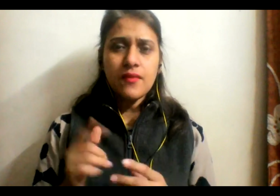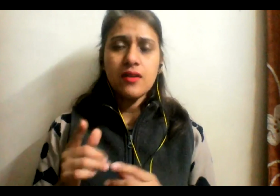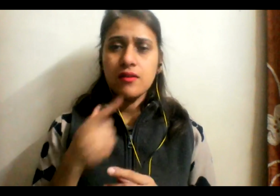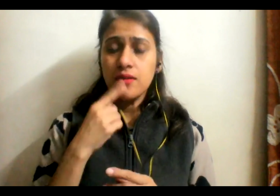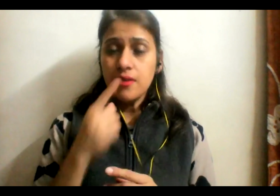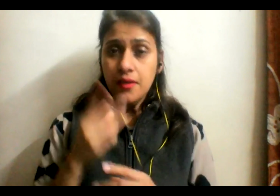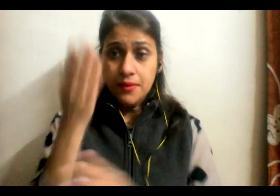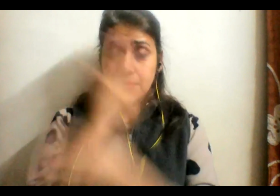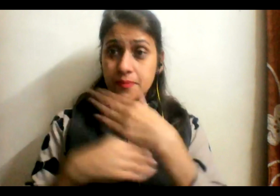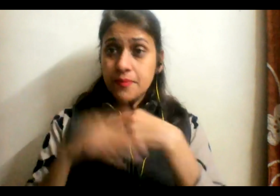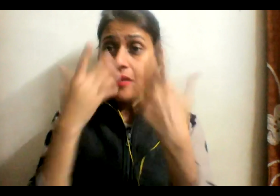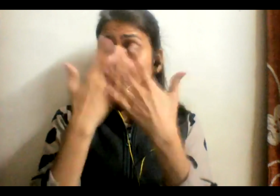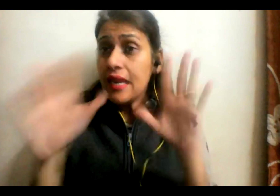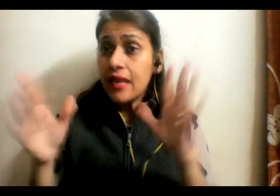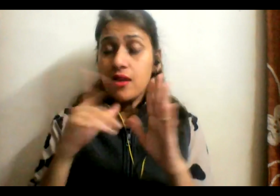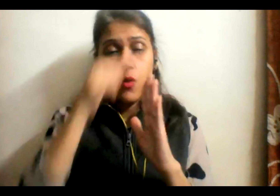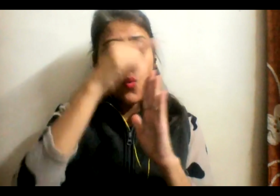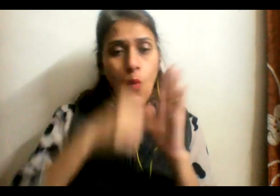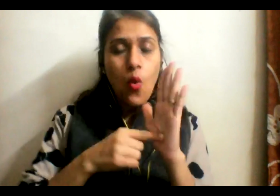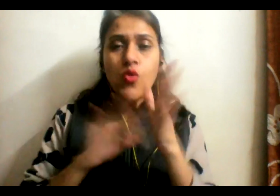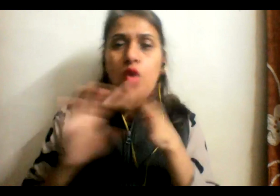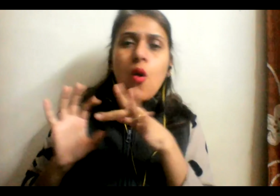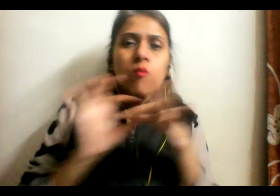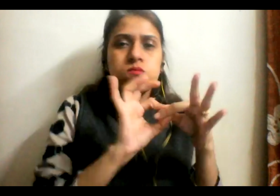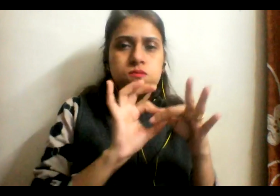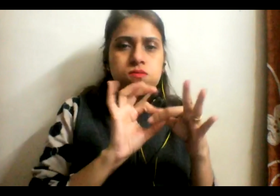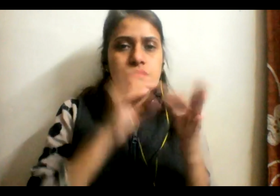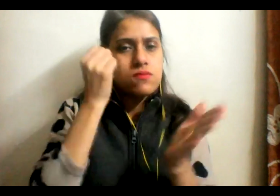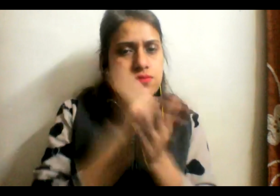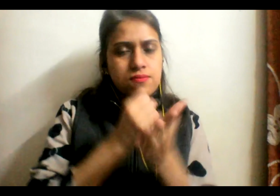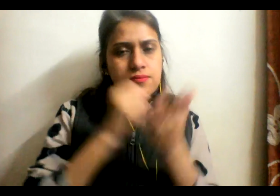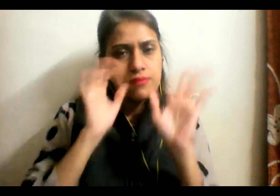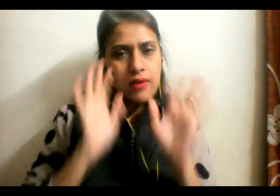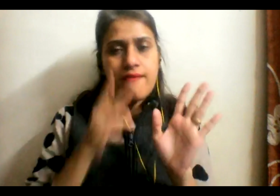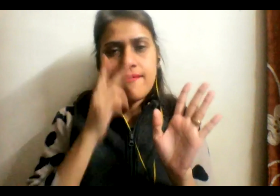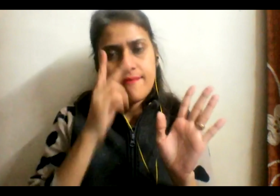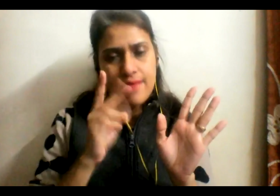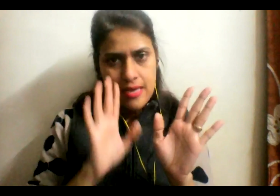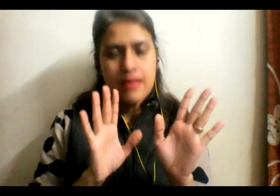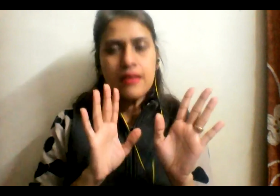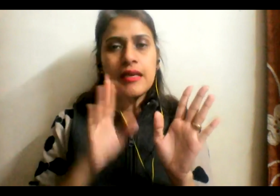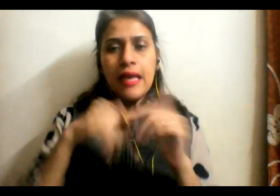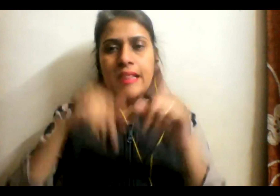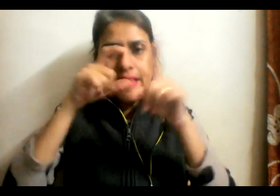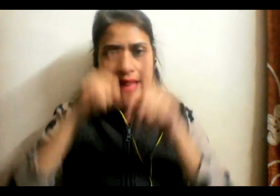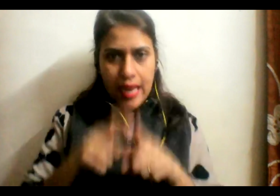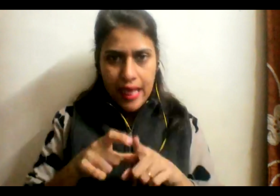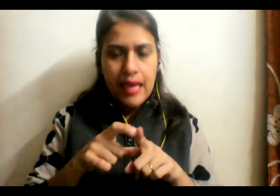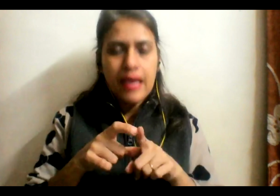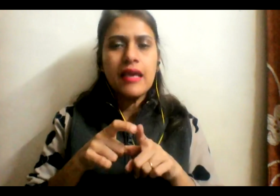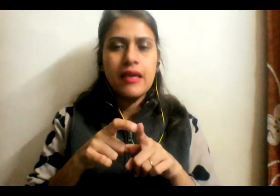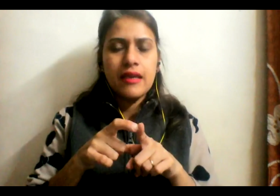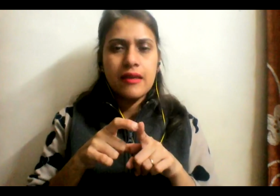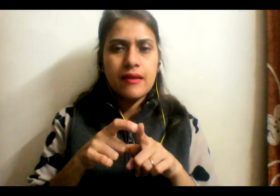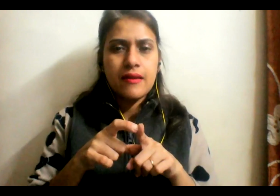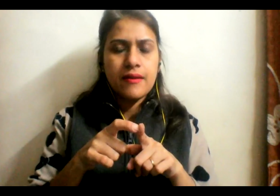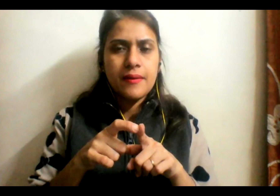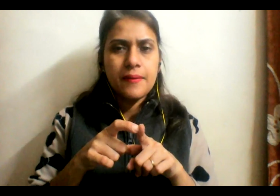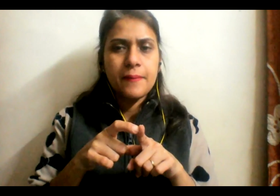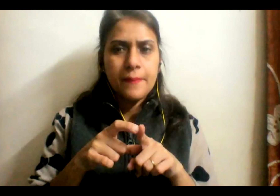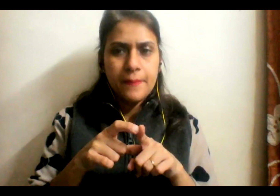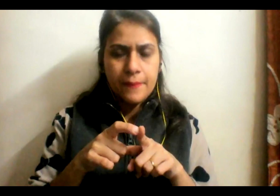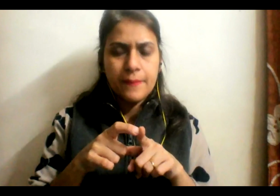disability under the law. They are bound by it. So if you are a vision impaired person in Delhi, you will have